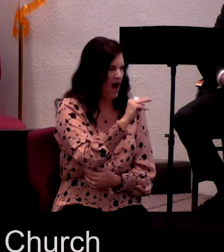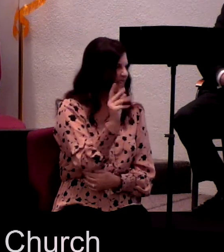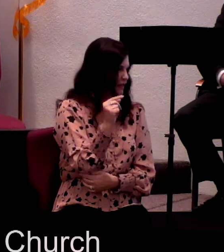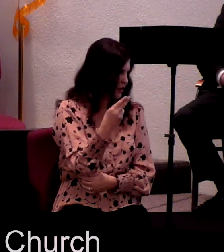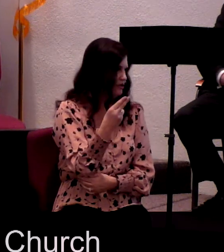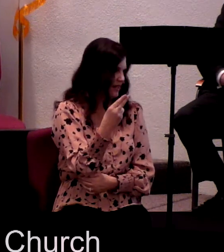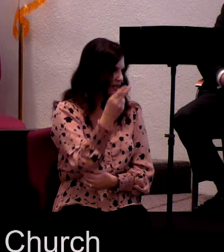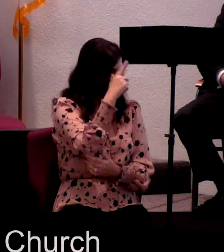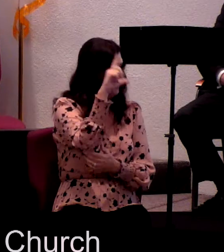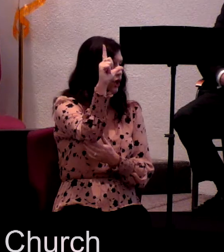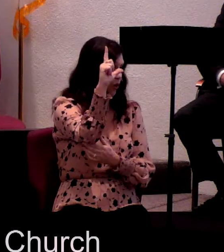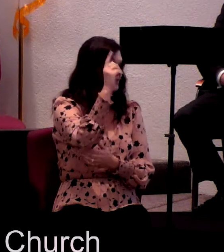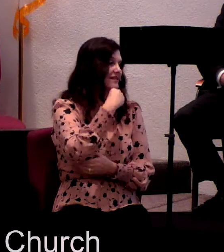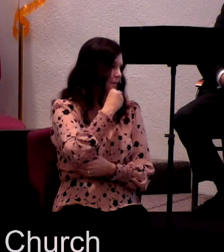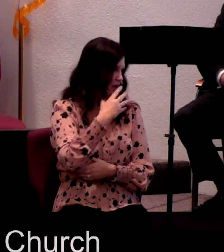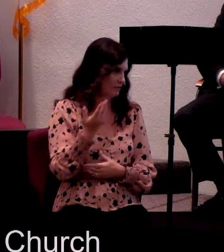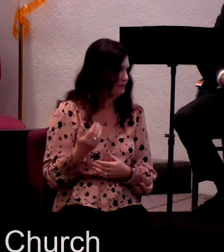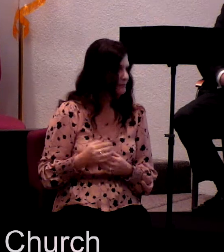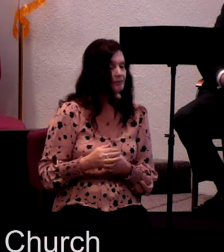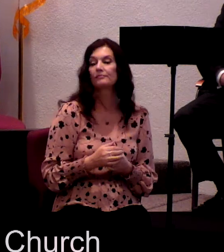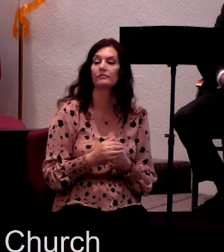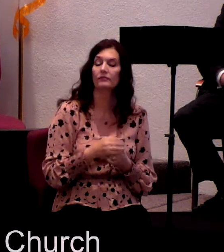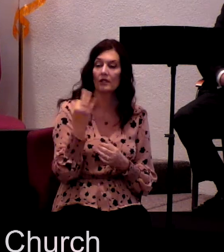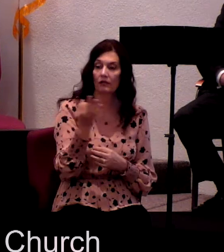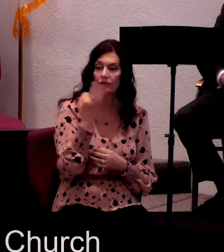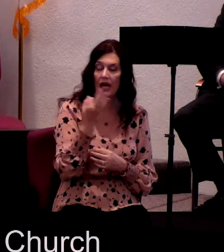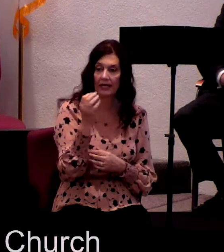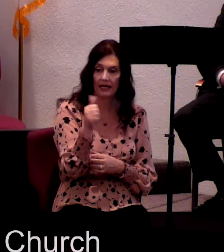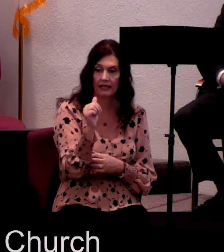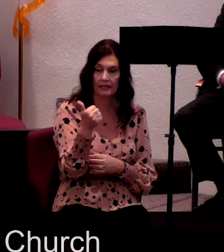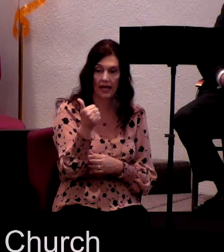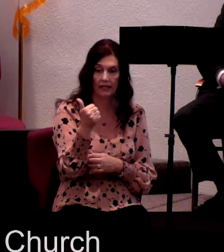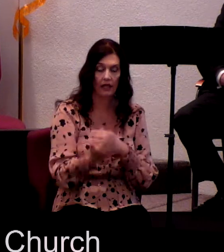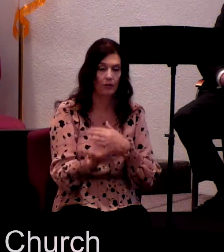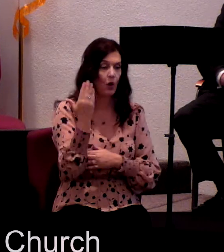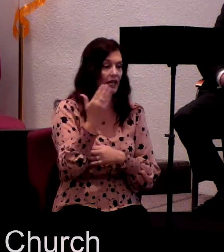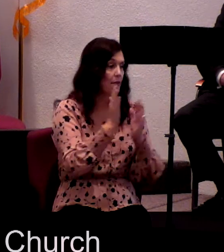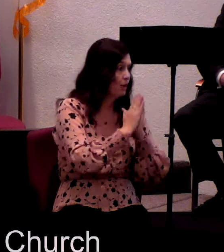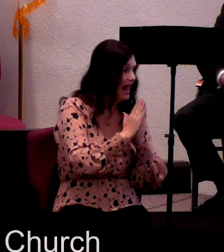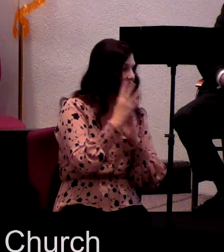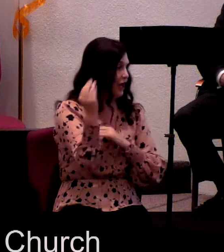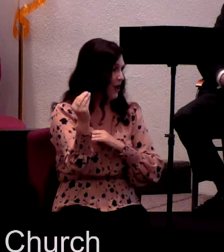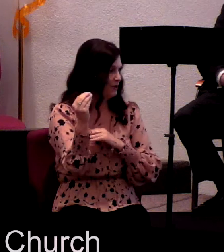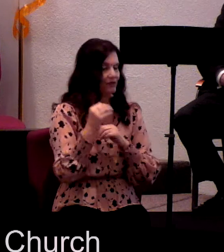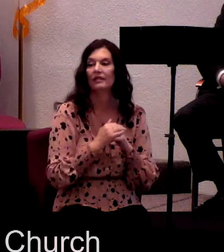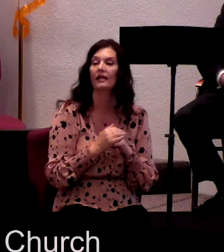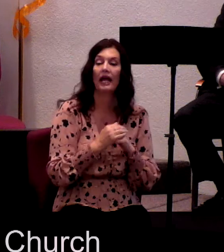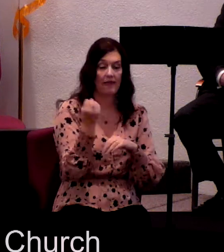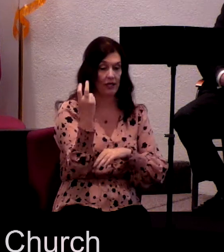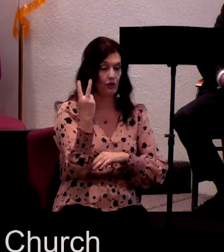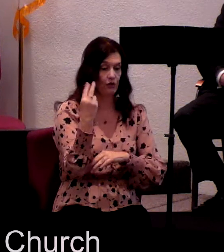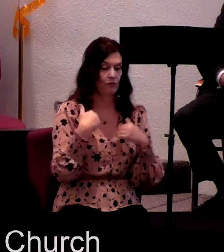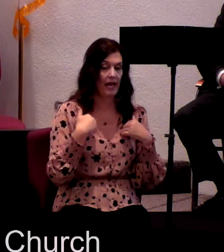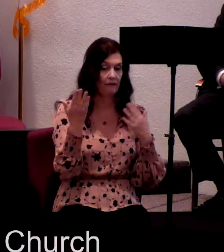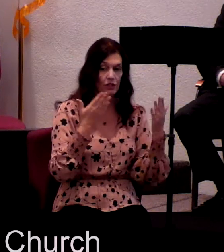Supper. Friday at 10 a.m. is pray and go. And then at noon, we have a